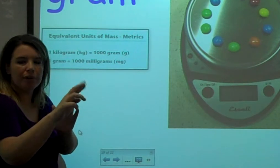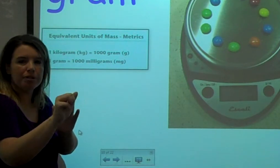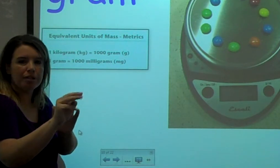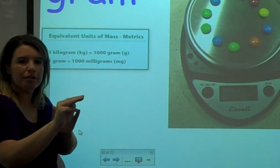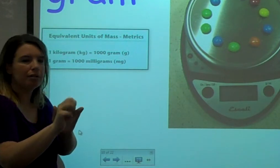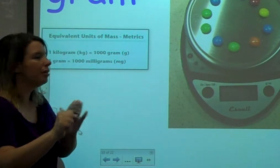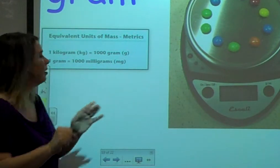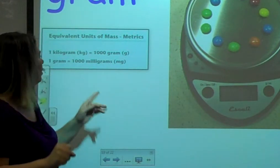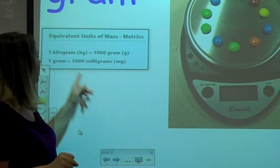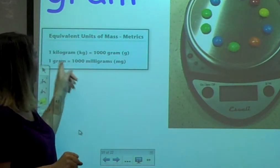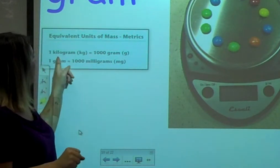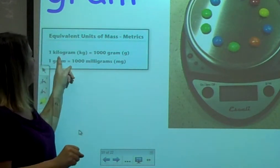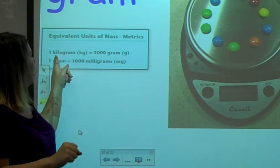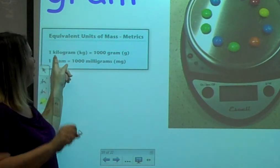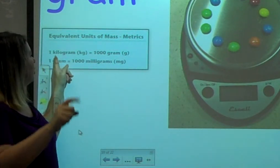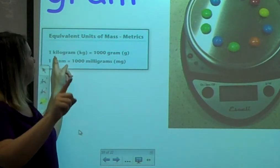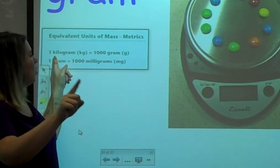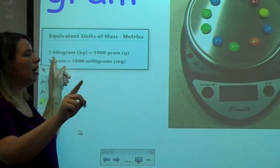milligrams, and 1